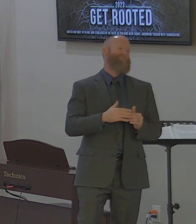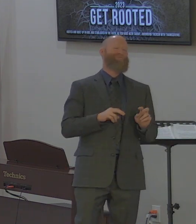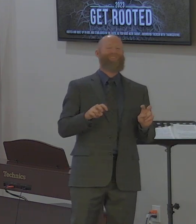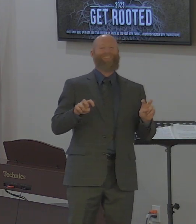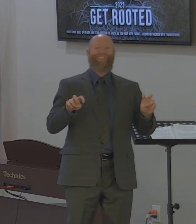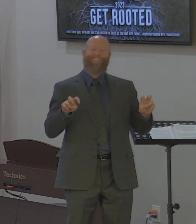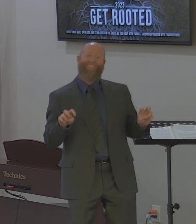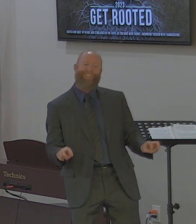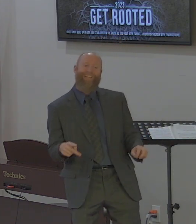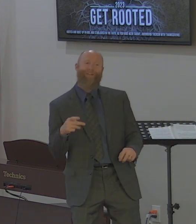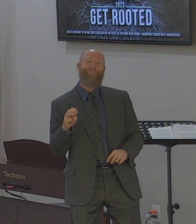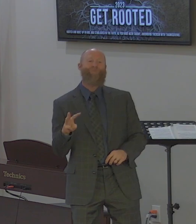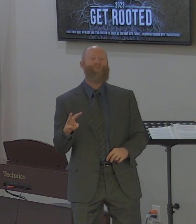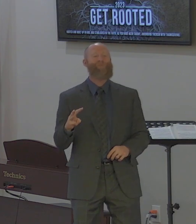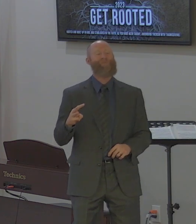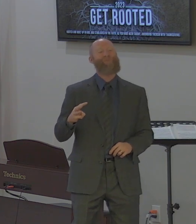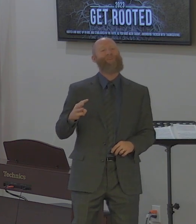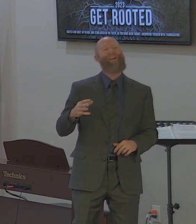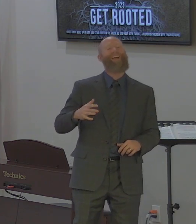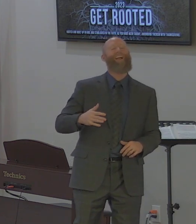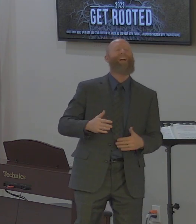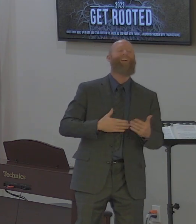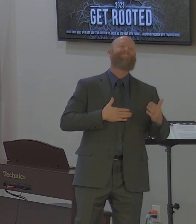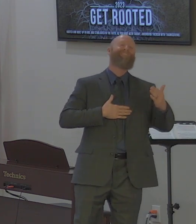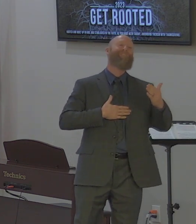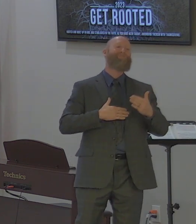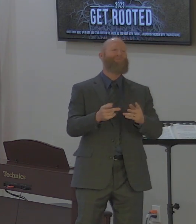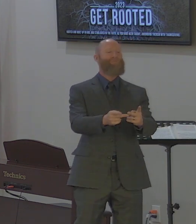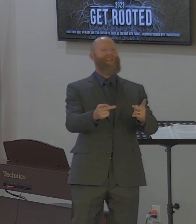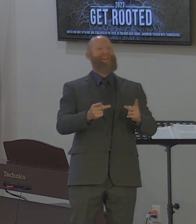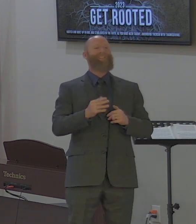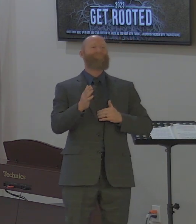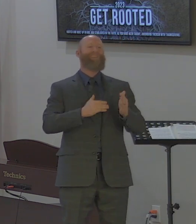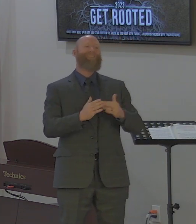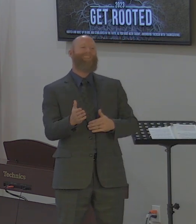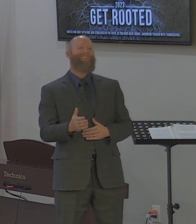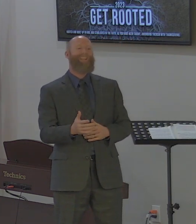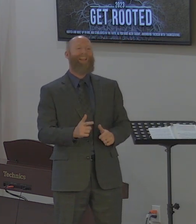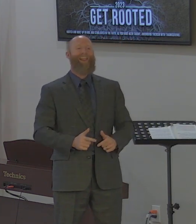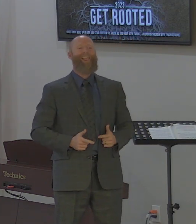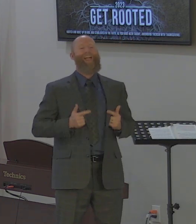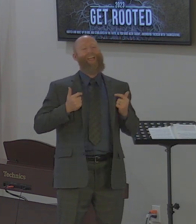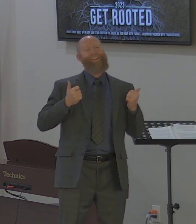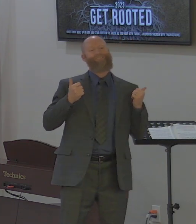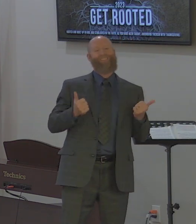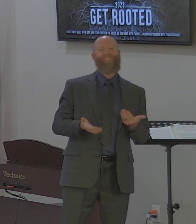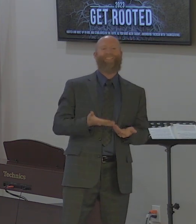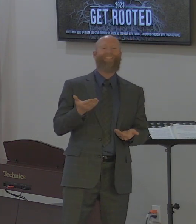It draws us, right?